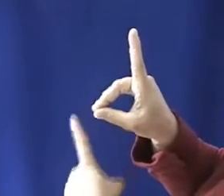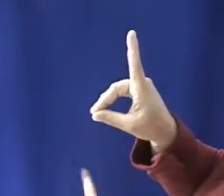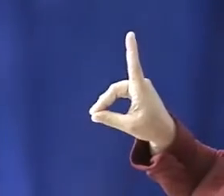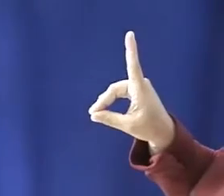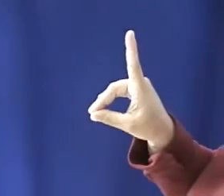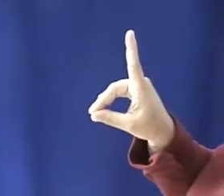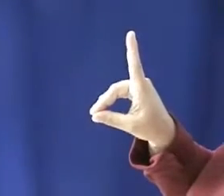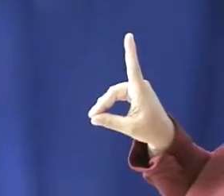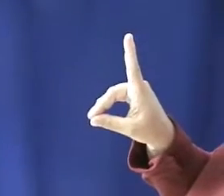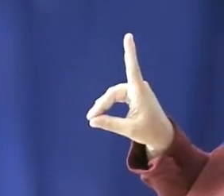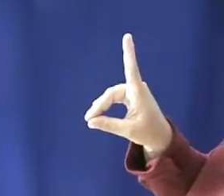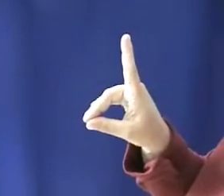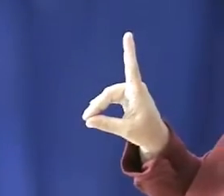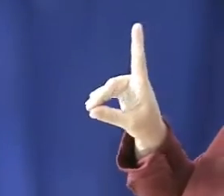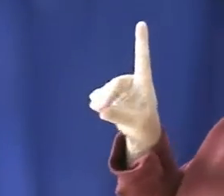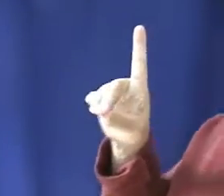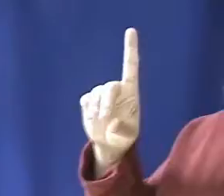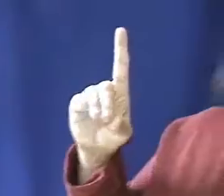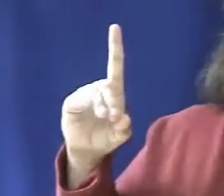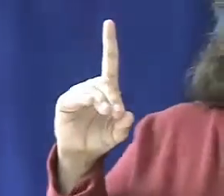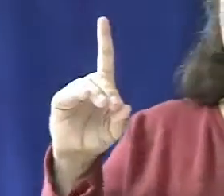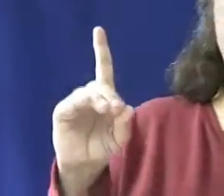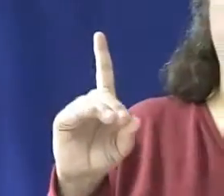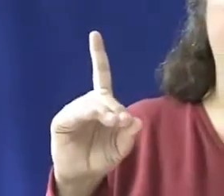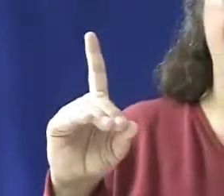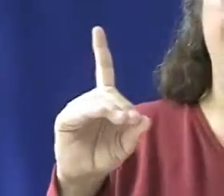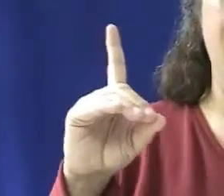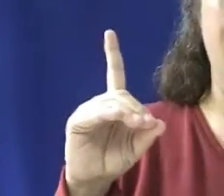Okay, my thumb is straight, but if yours can curl, go for it. D.